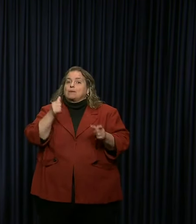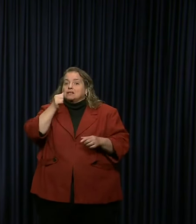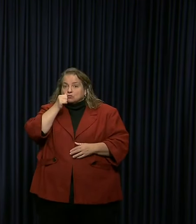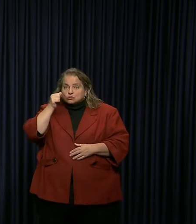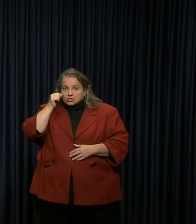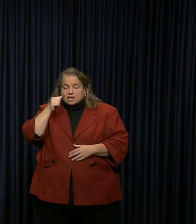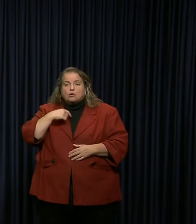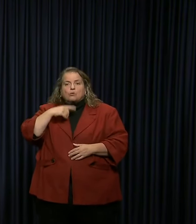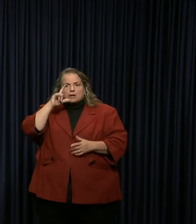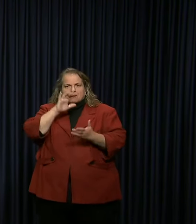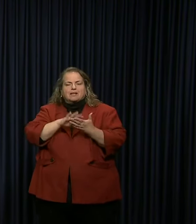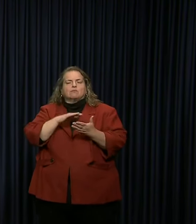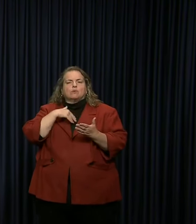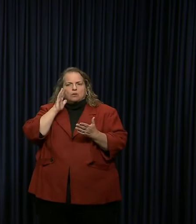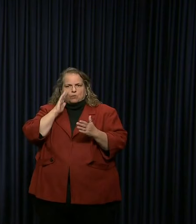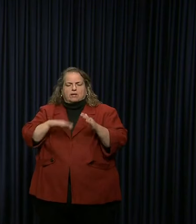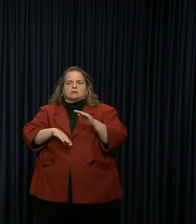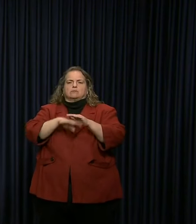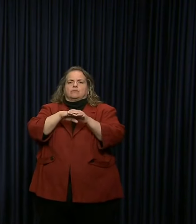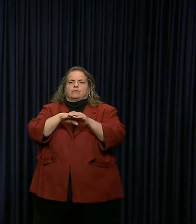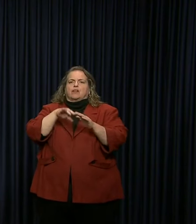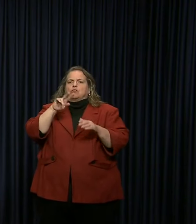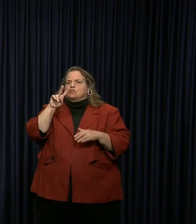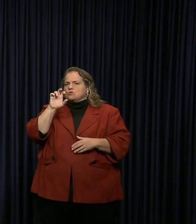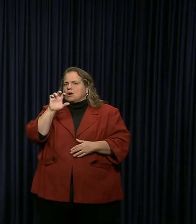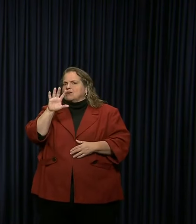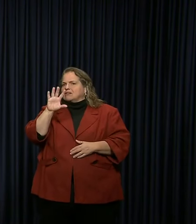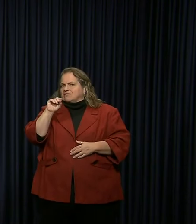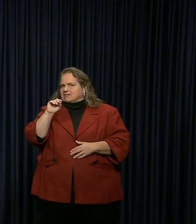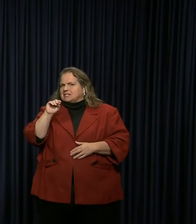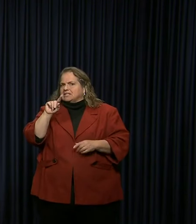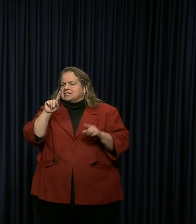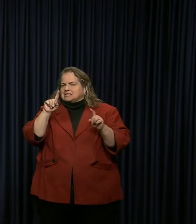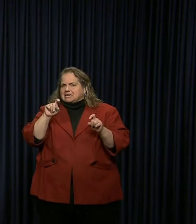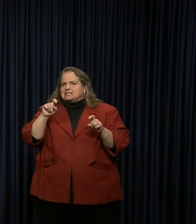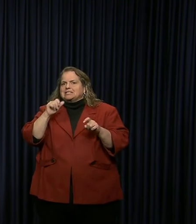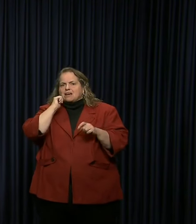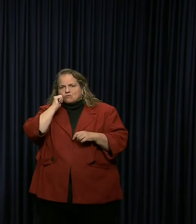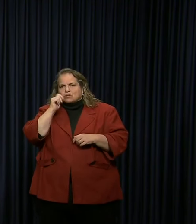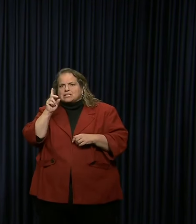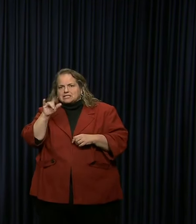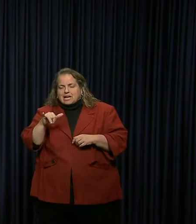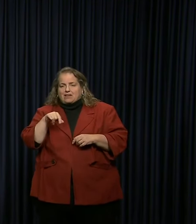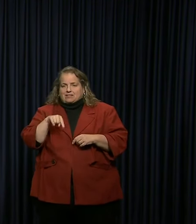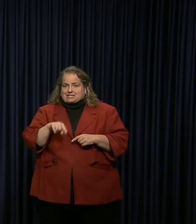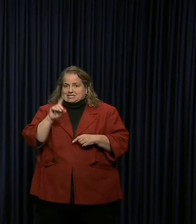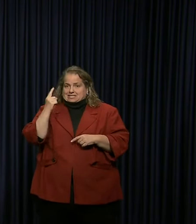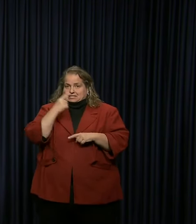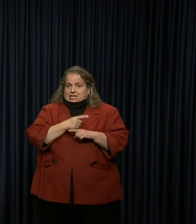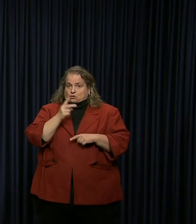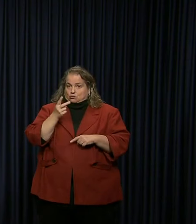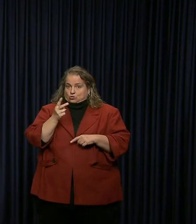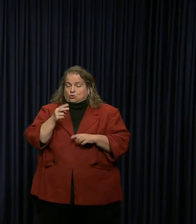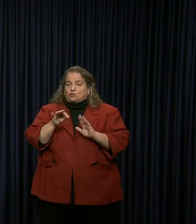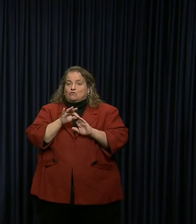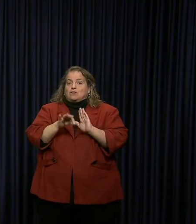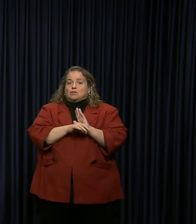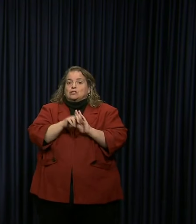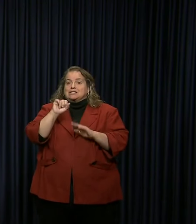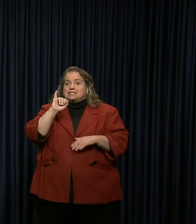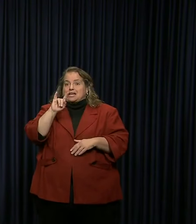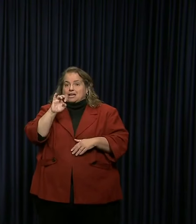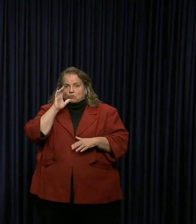are going to reach that capacity of 250 each day. This was day 2. The Frankfort site is going to be open